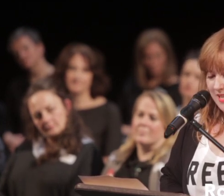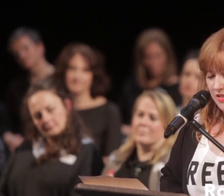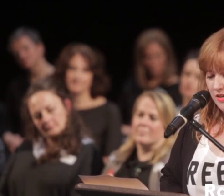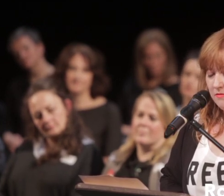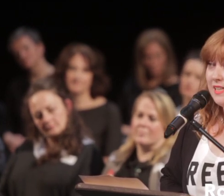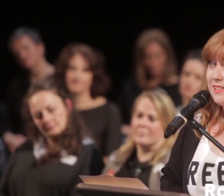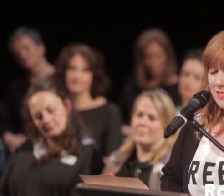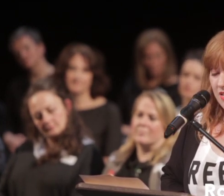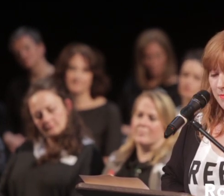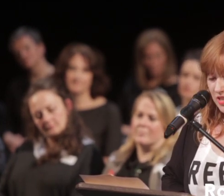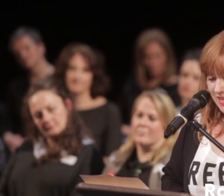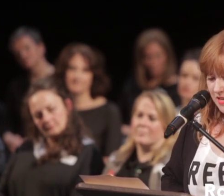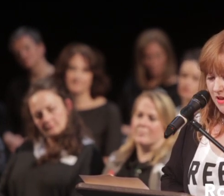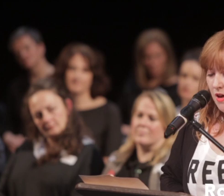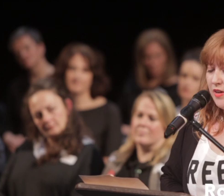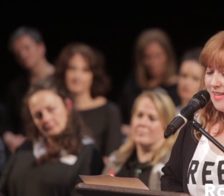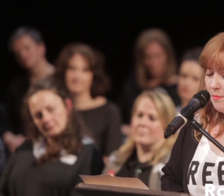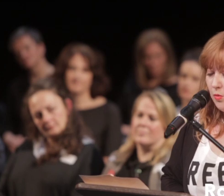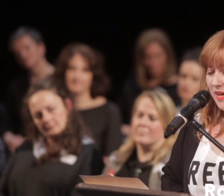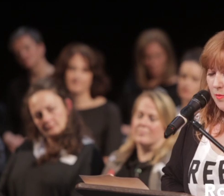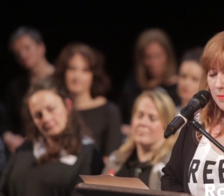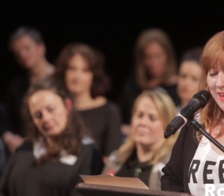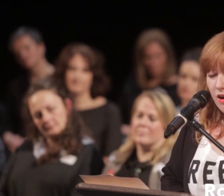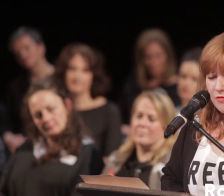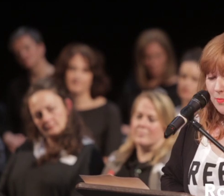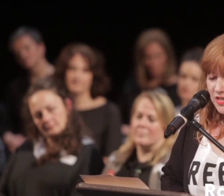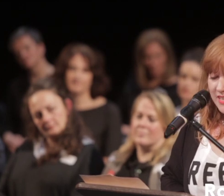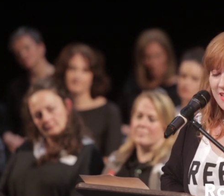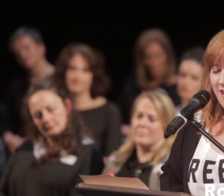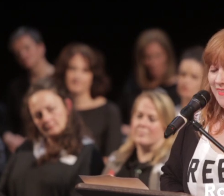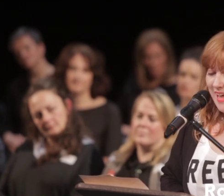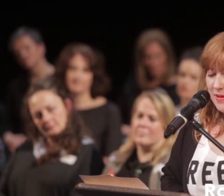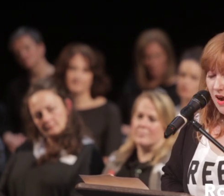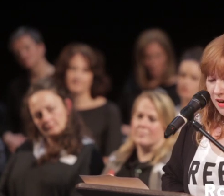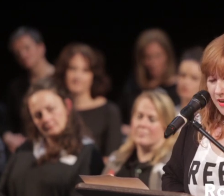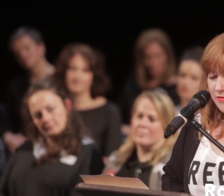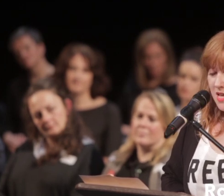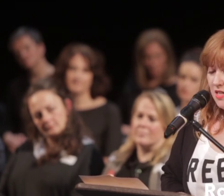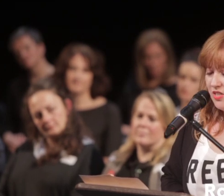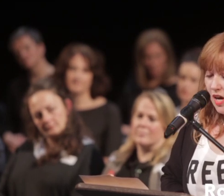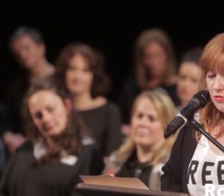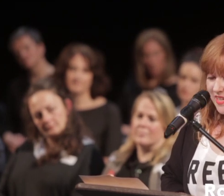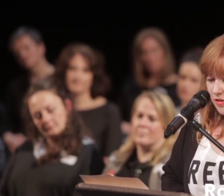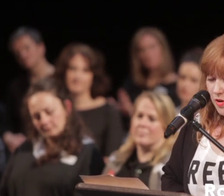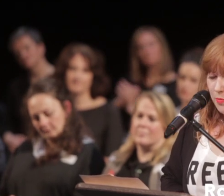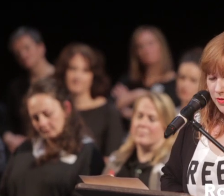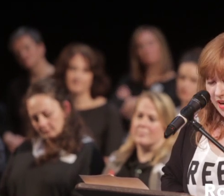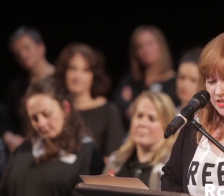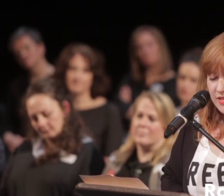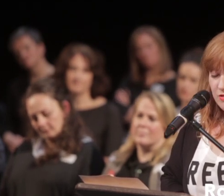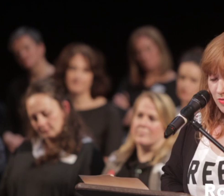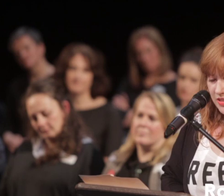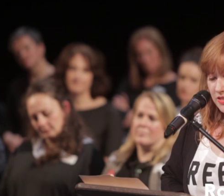share it with the sector. This can start immediately. For example, working with the Playography Project and the Abbey Archive, to start a reading group